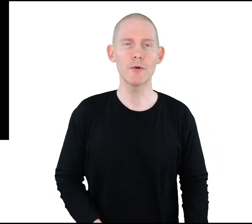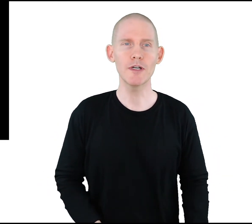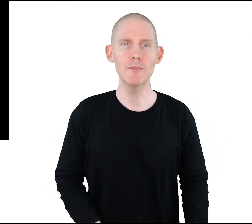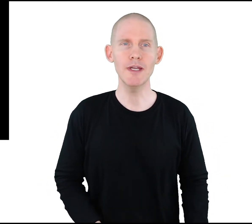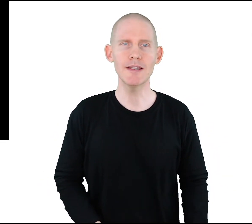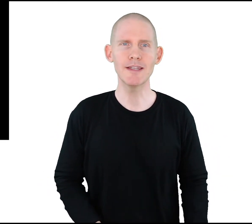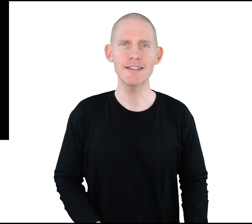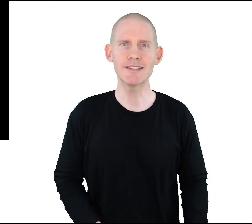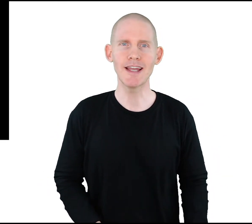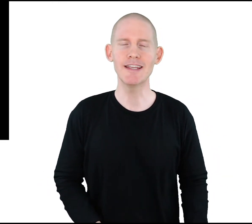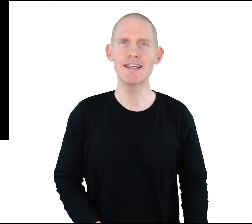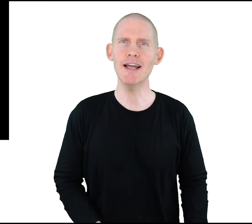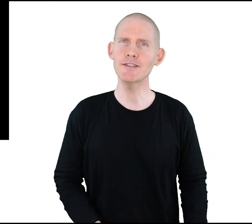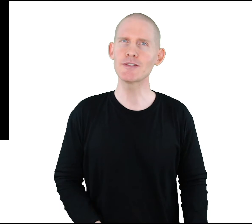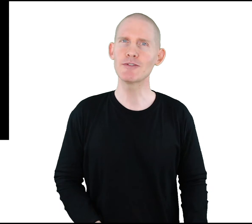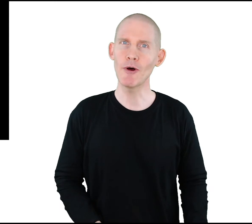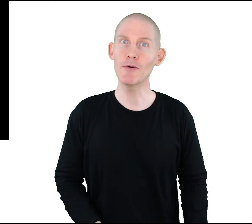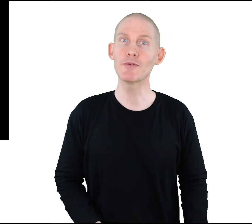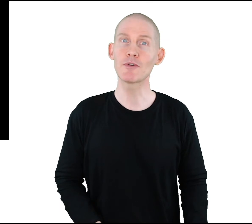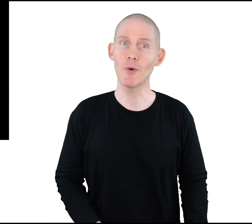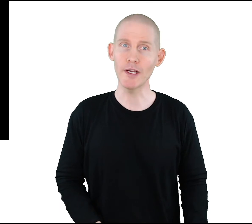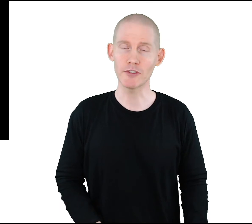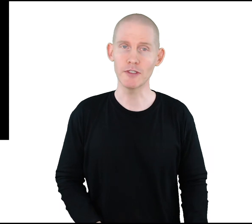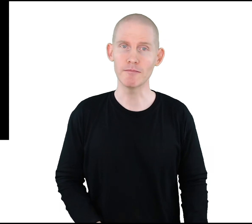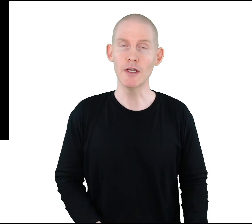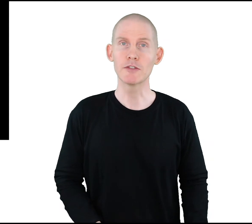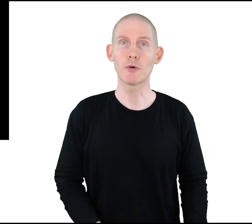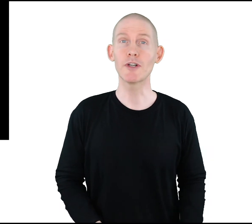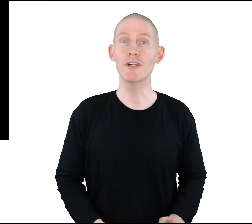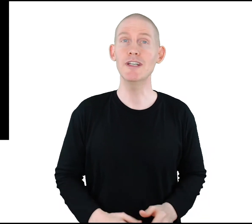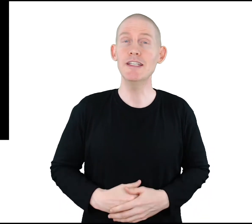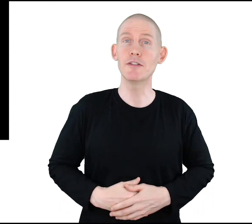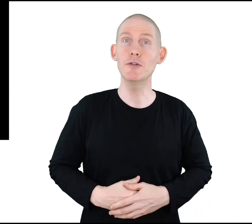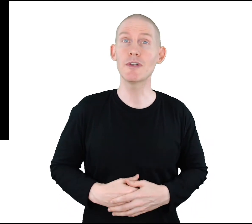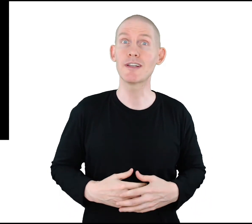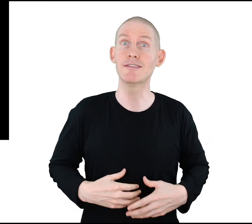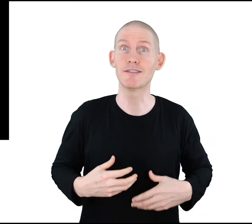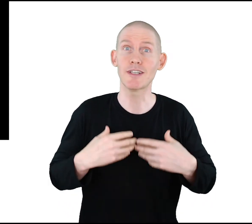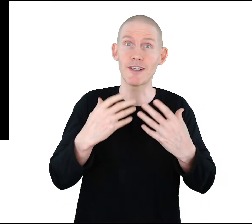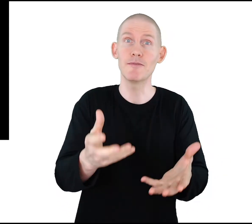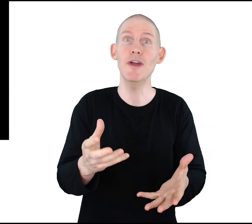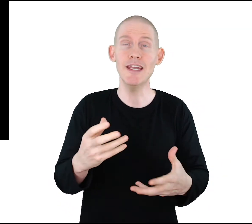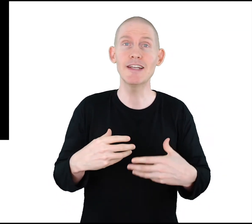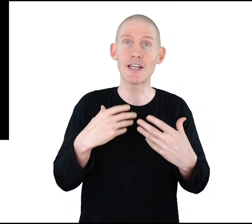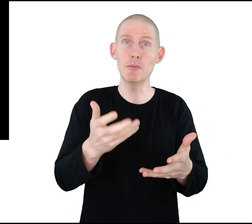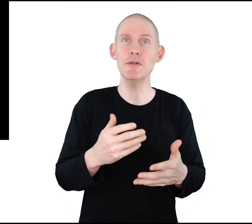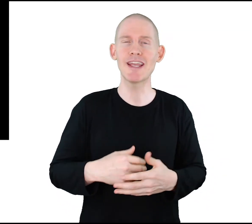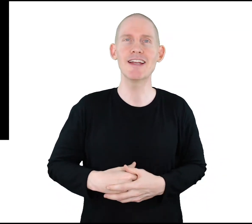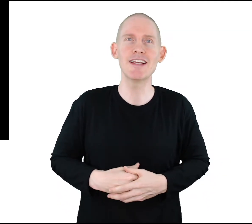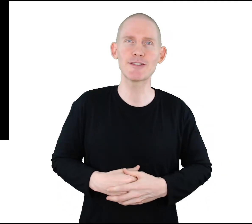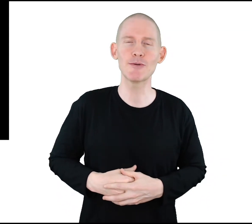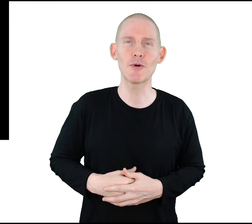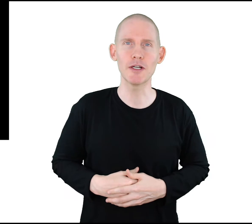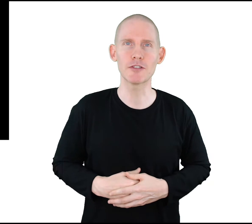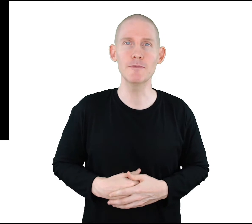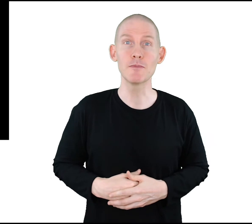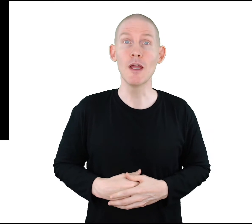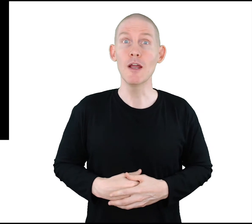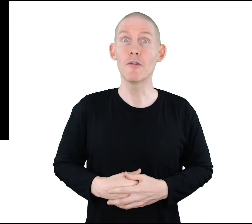going to make this a yes-no question. So what you're going to need to do to communicate a yes-no question, raise